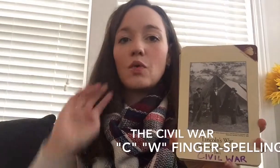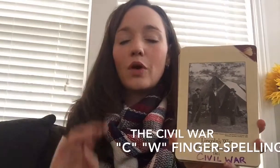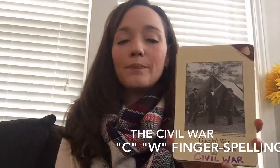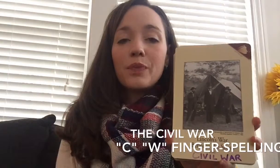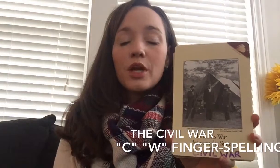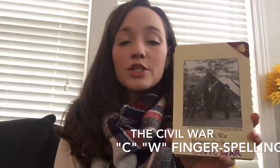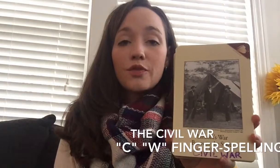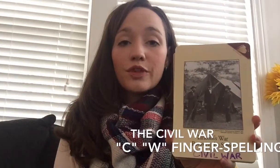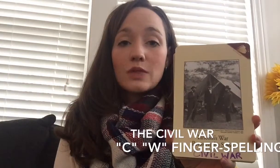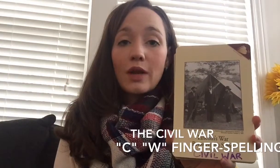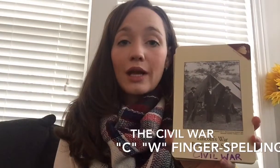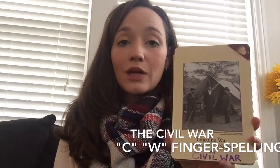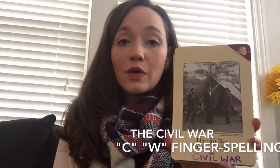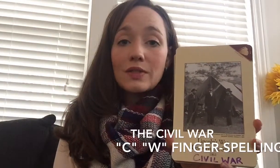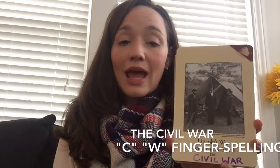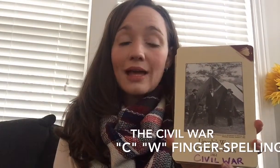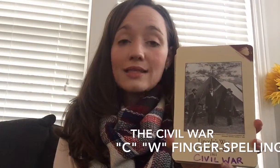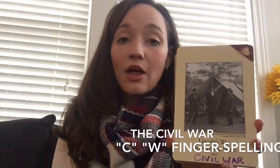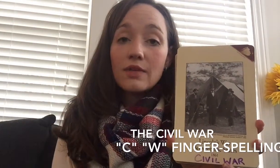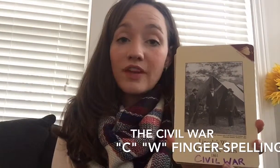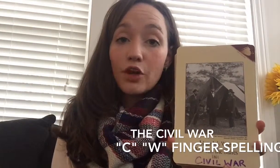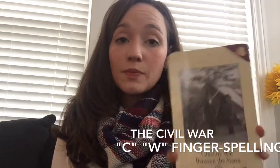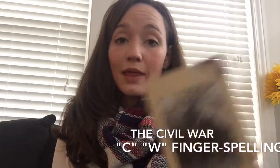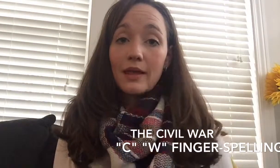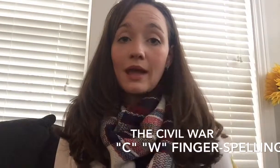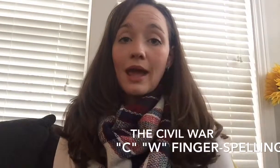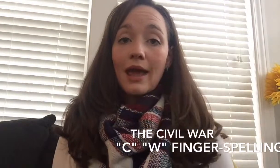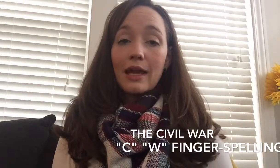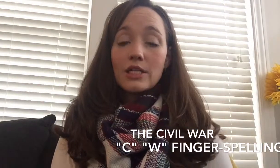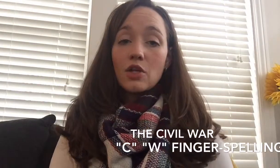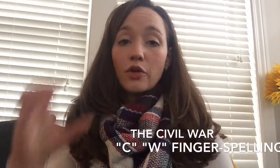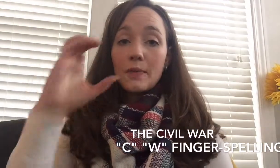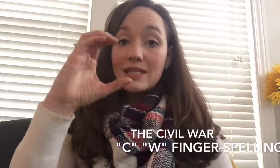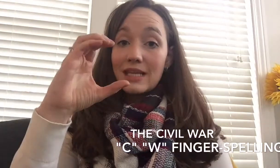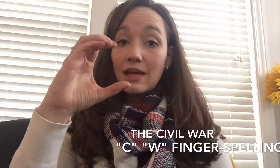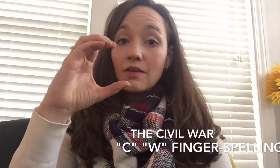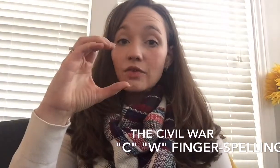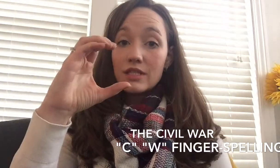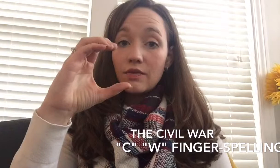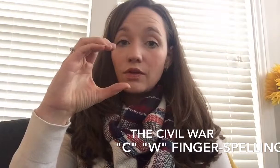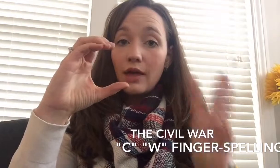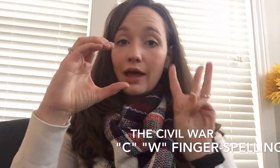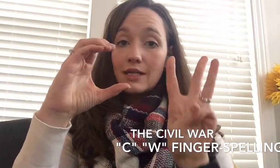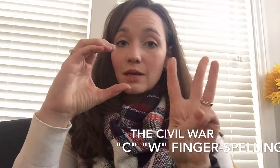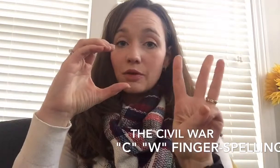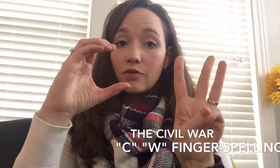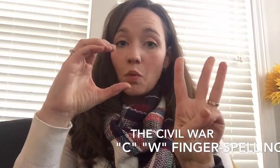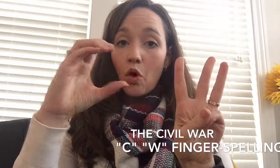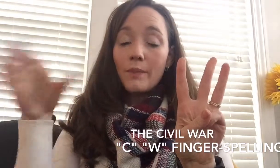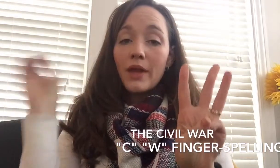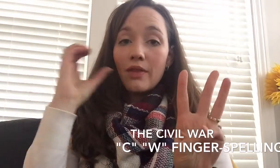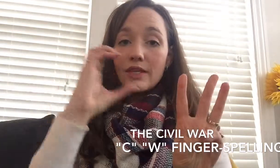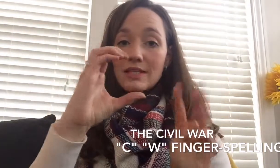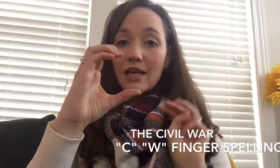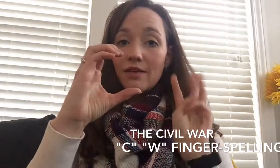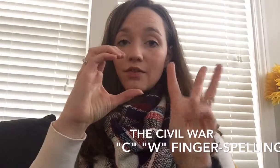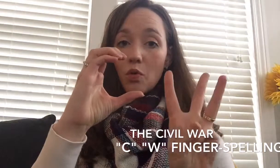War. So for this one, I use ASL fingerspelling, and I just hold up a C for civil and a W for war. The Civil